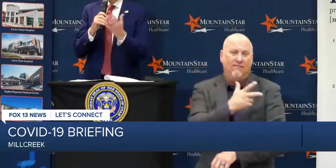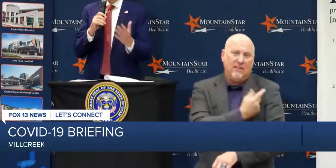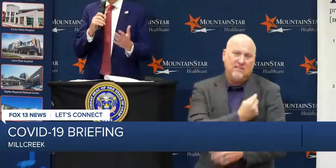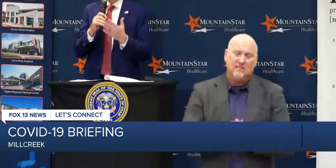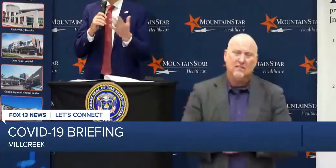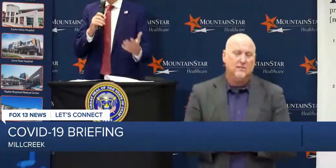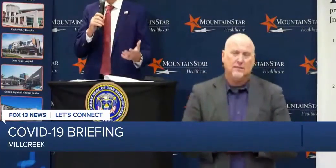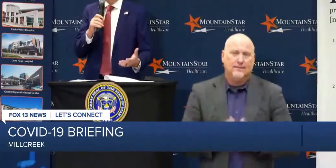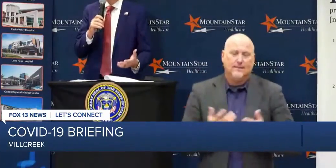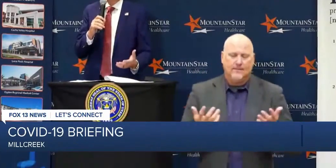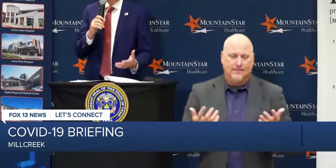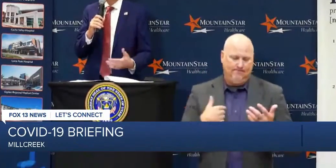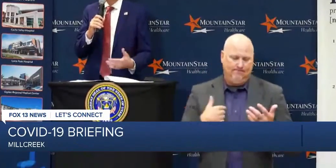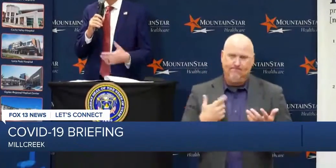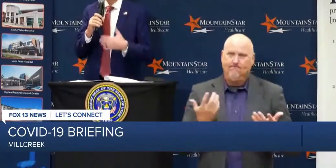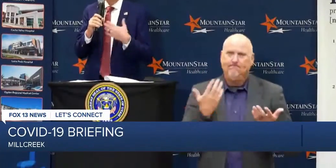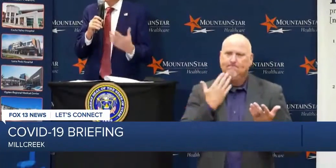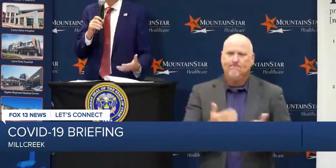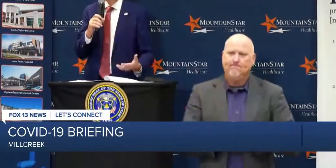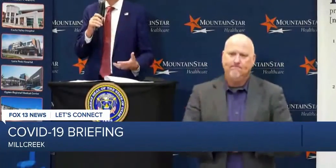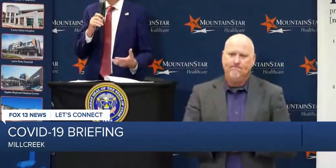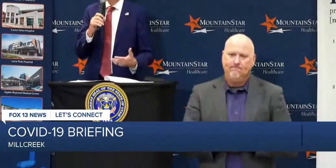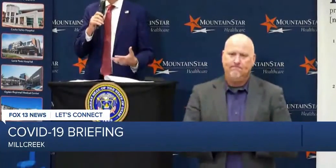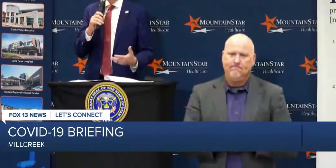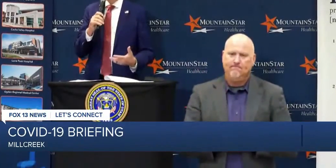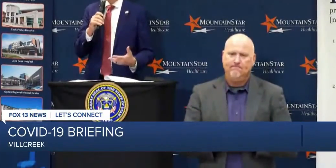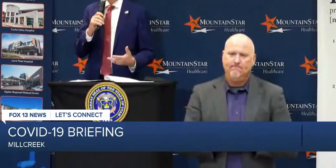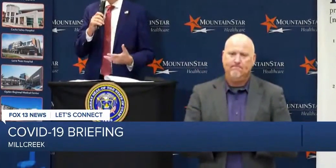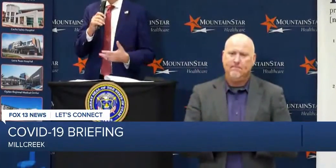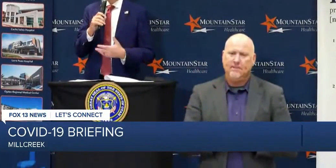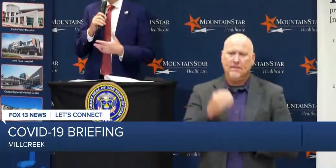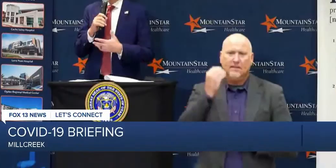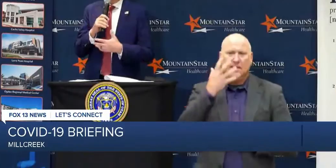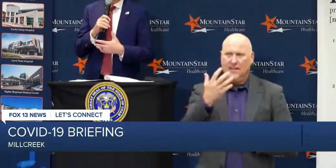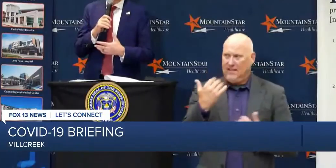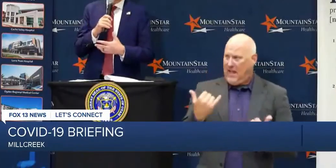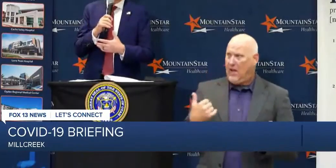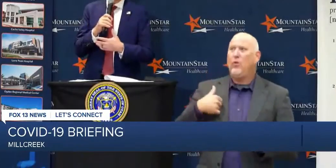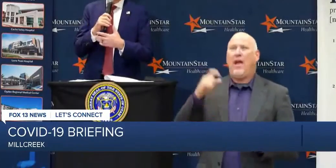as we're having this type of press conference again and talking about this